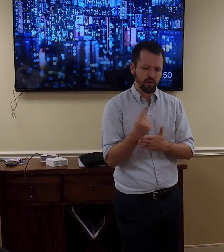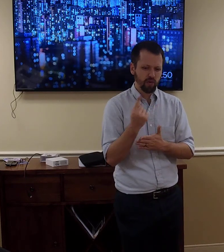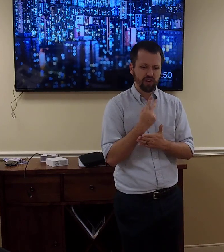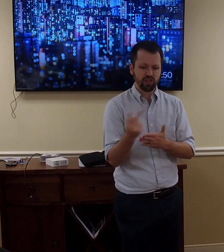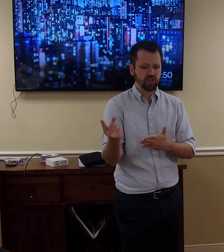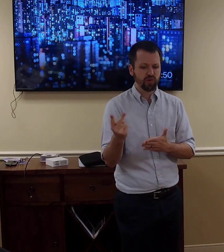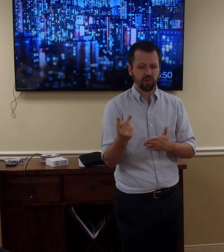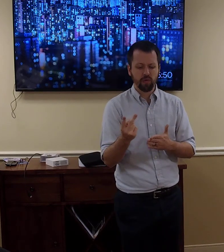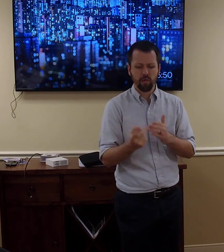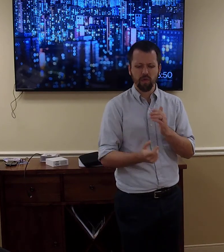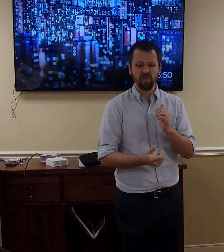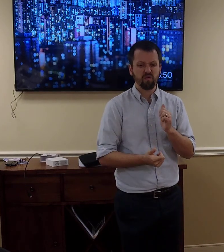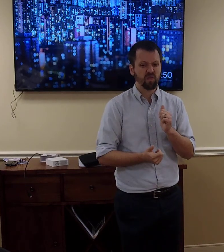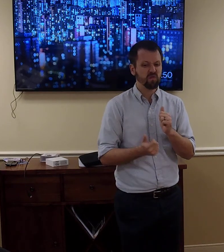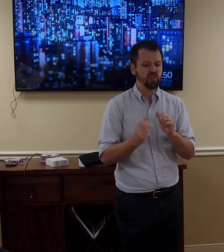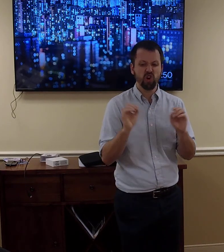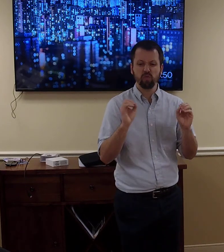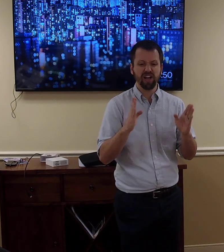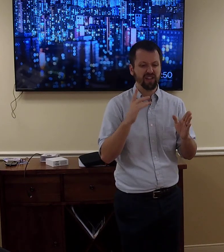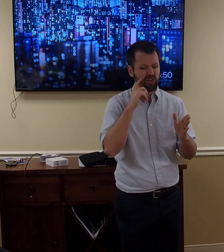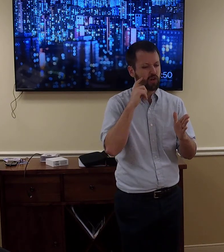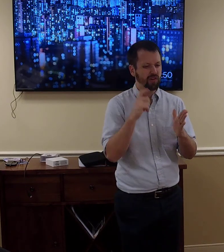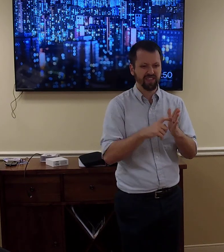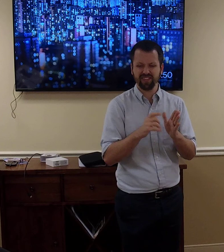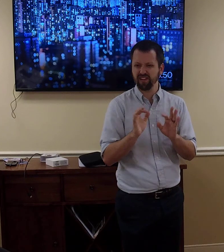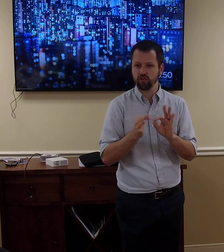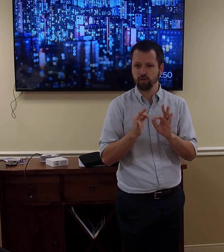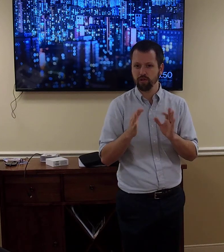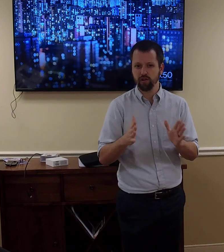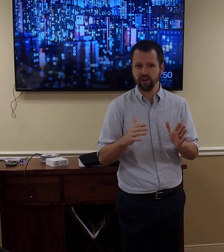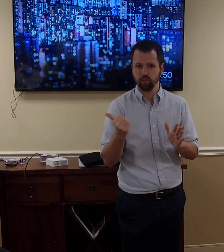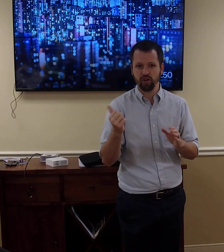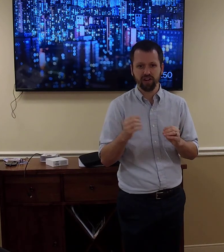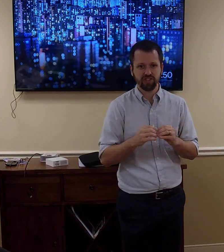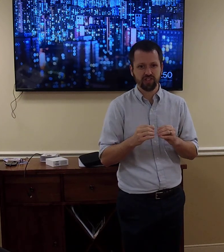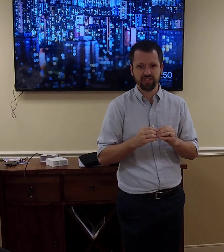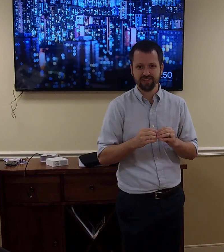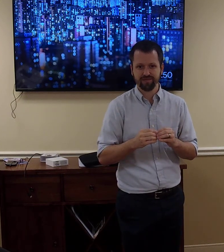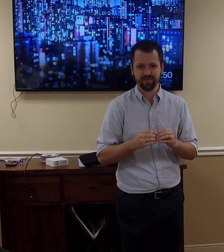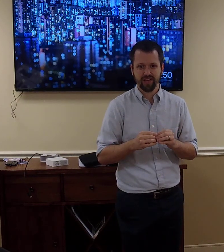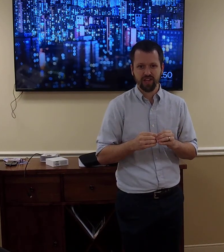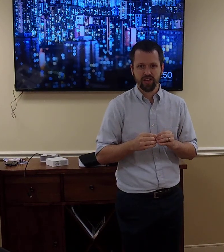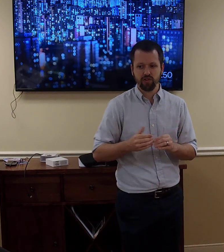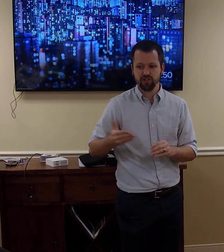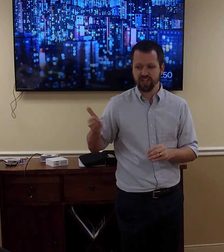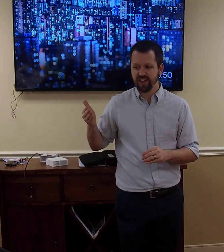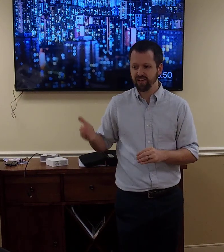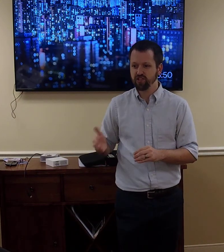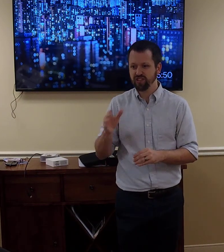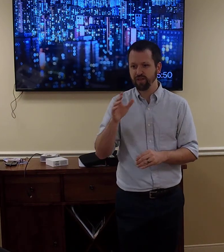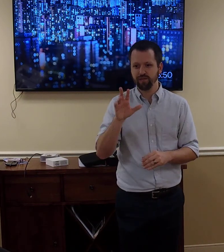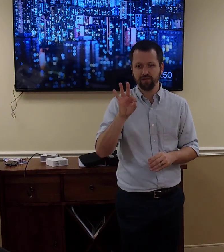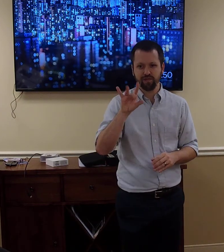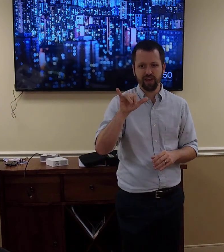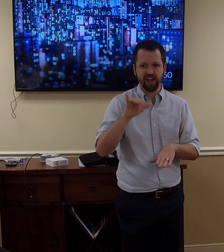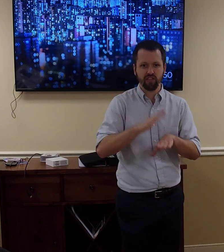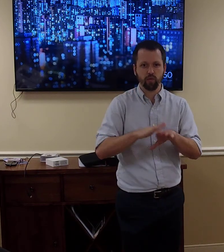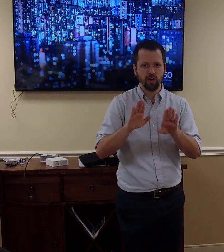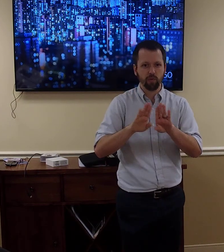week or two, nobody even notices the interpreter anymore. It's just, you're just the fly on the wall once